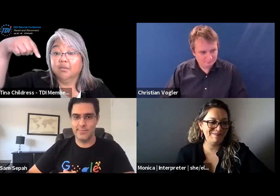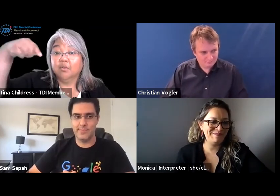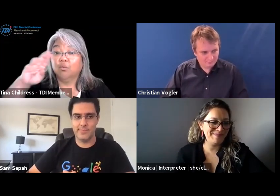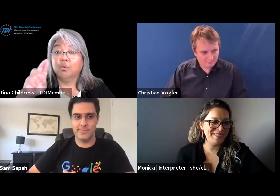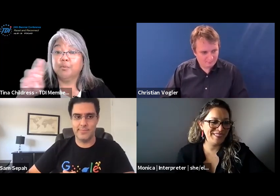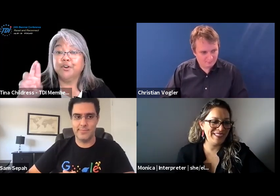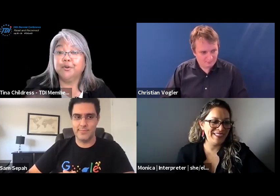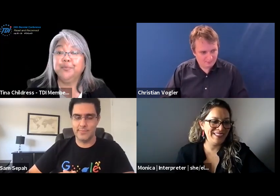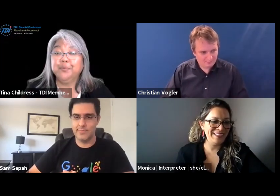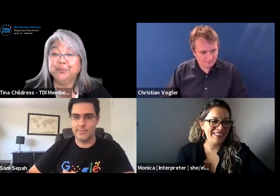Roberta.